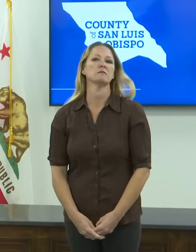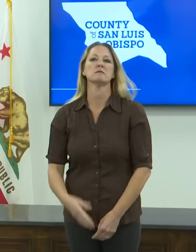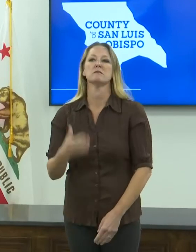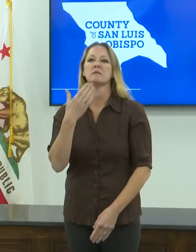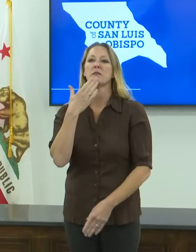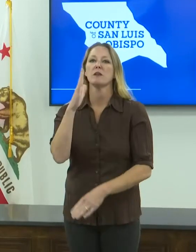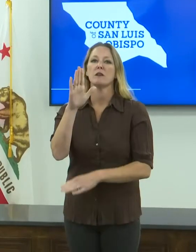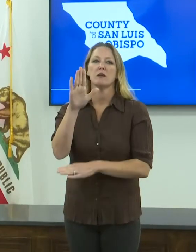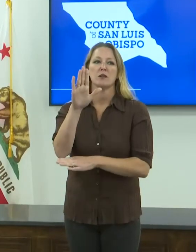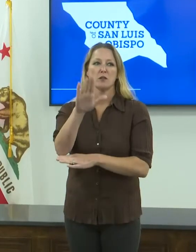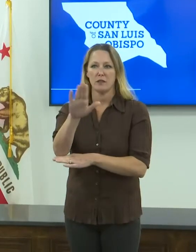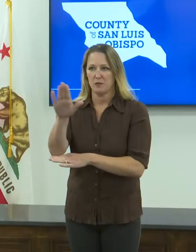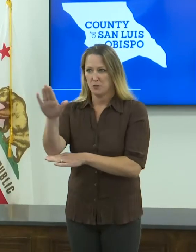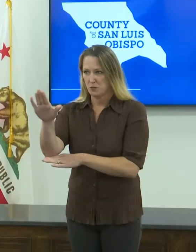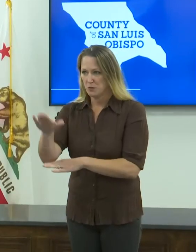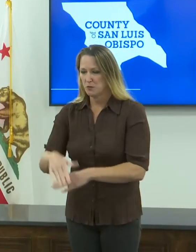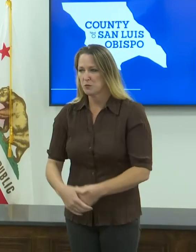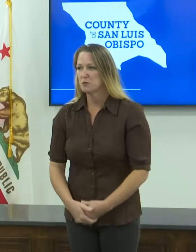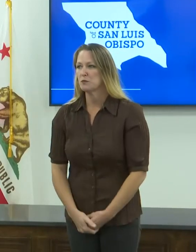Good afternoon, everyone.